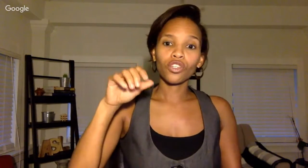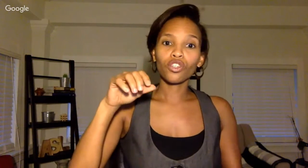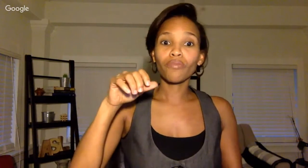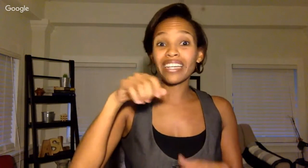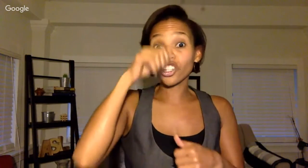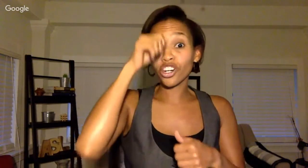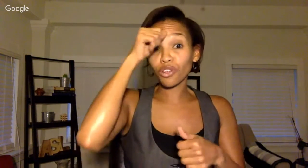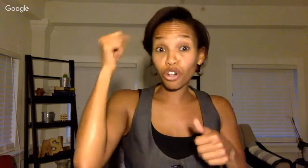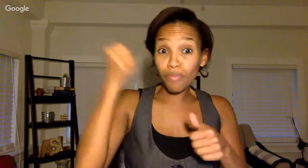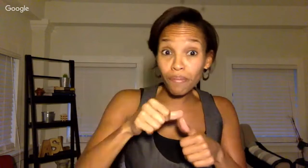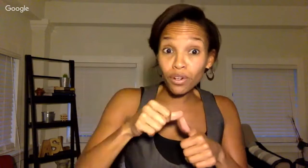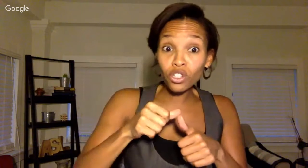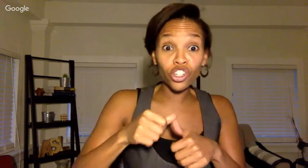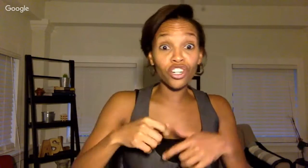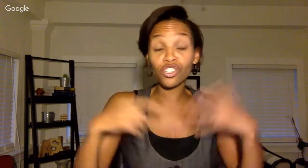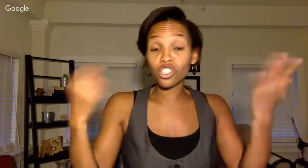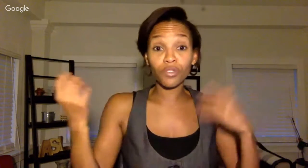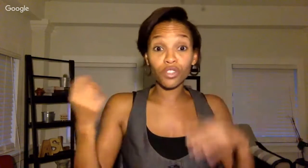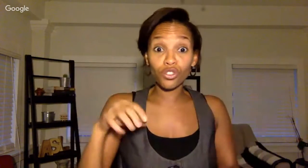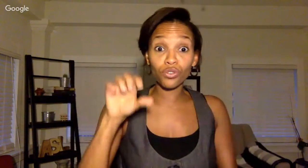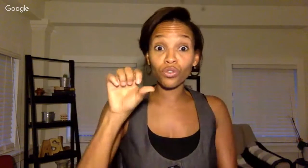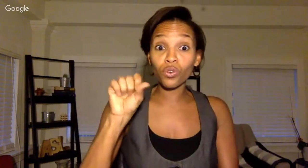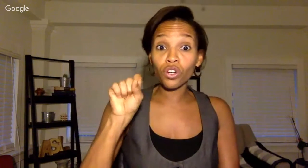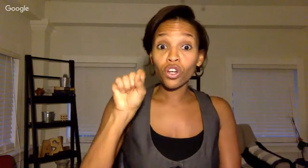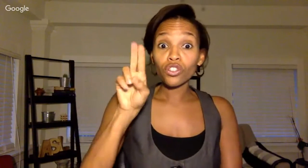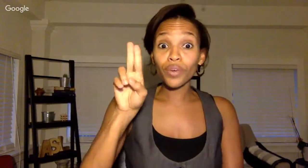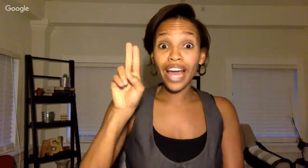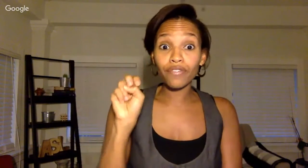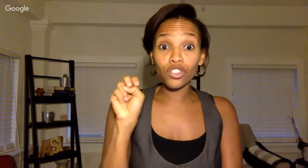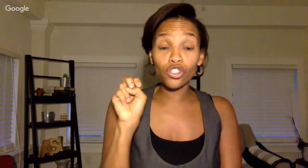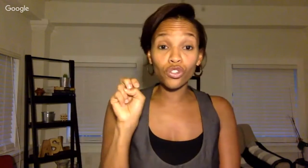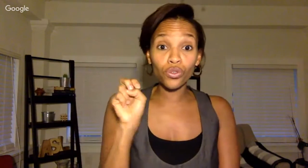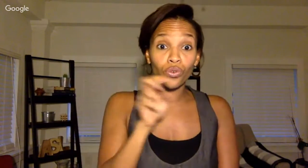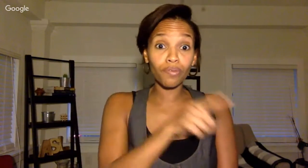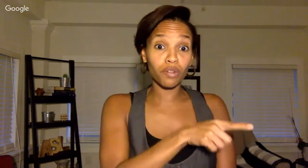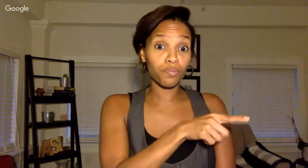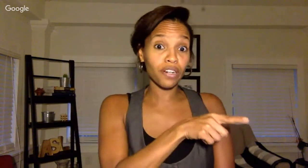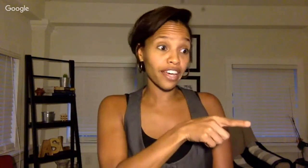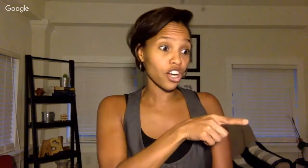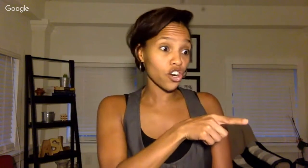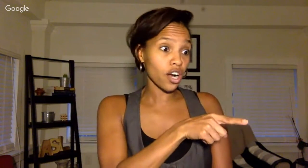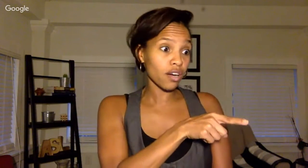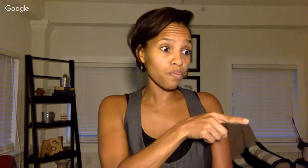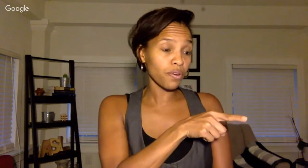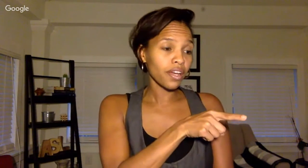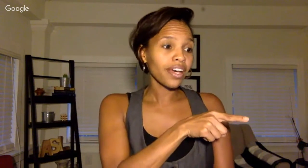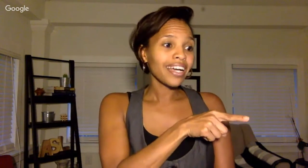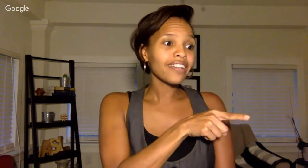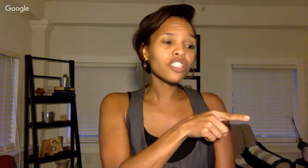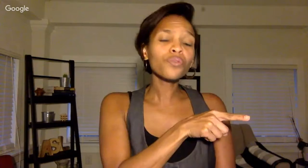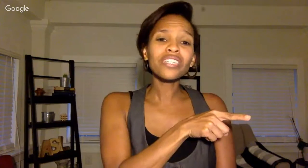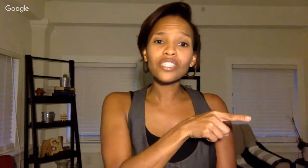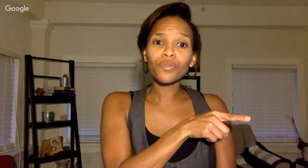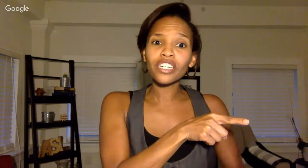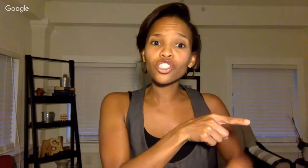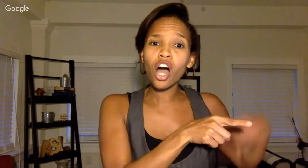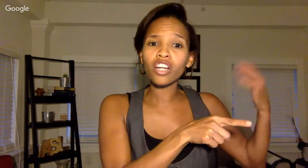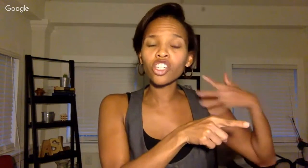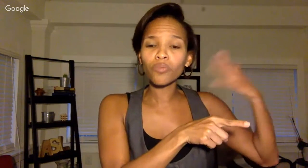you might start with remember, or you could just start with Sue. So we have Sue, I'm gonna set her up. And since we're gonna talk a little bit